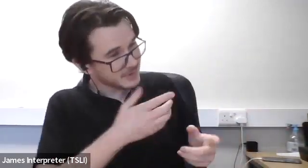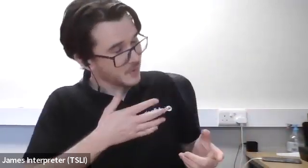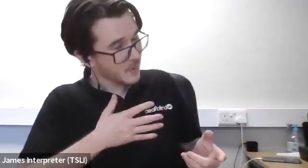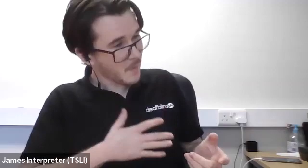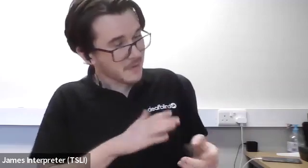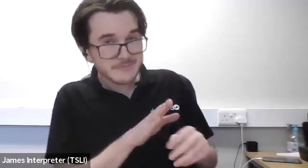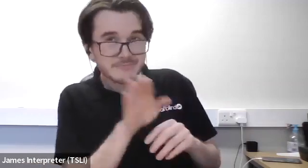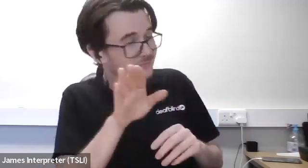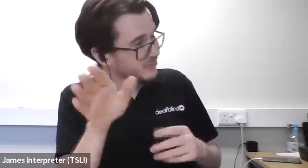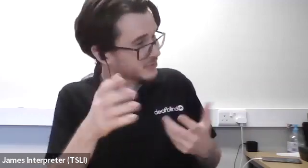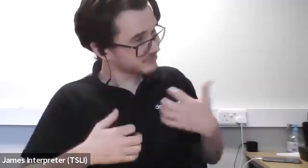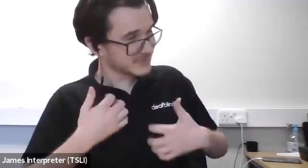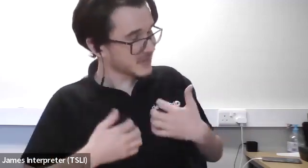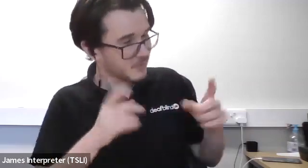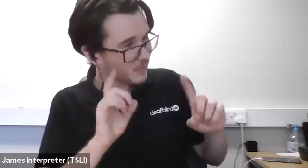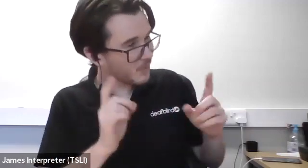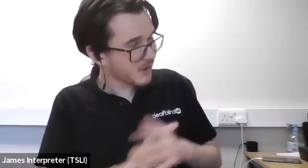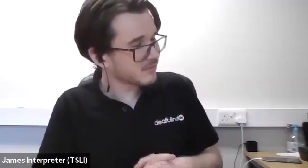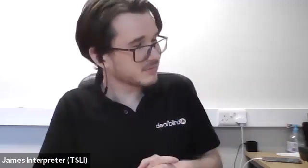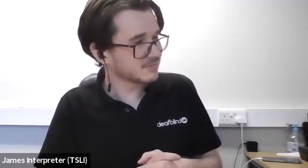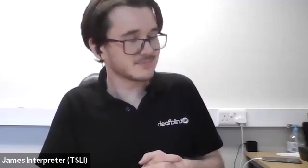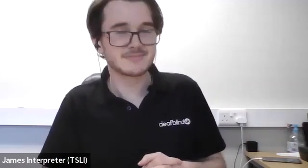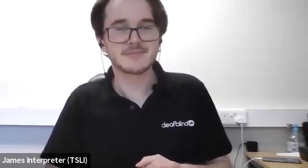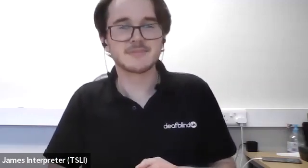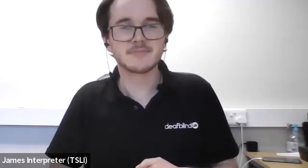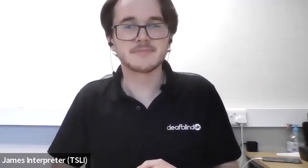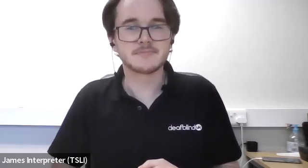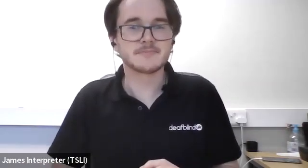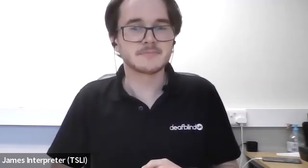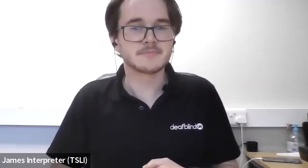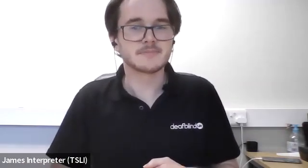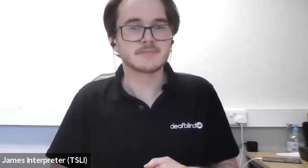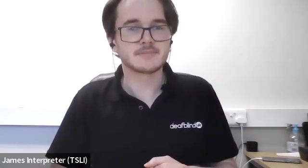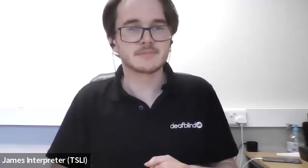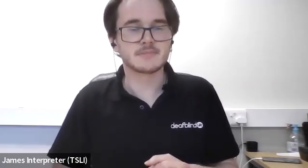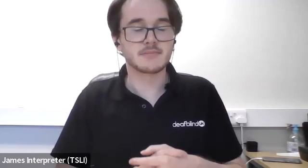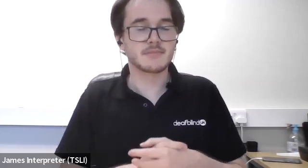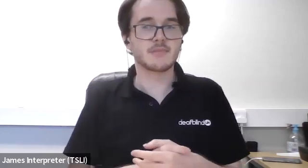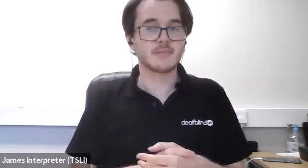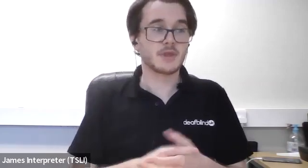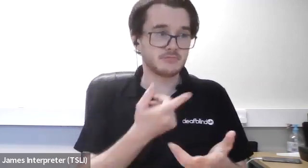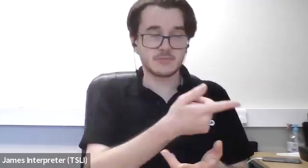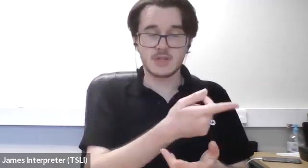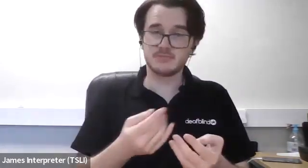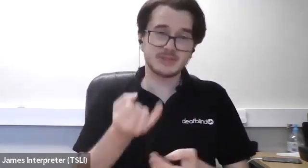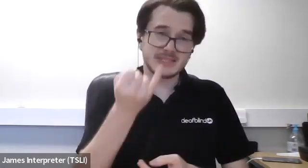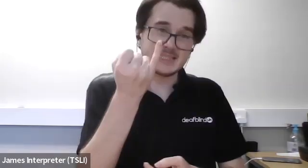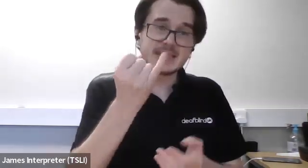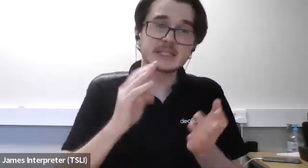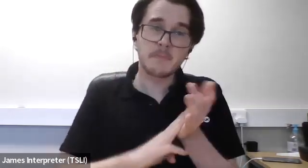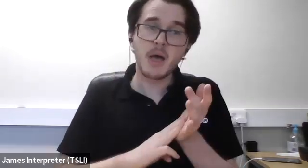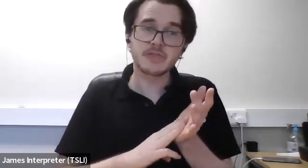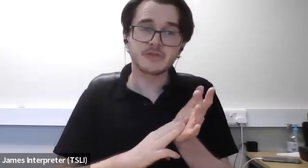That is to say, what they would like to be able to do. We then focus with them for 6 months or so to try